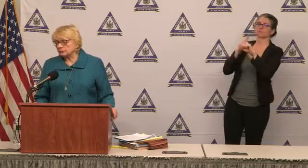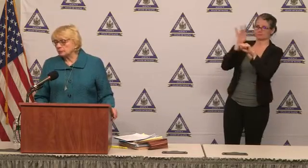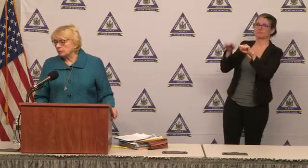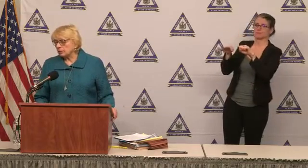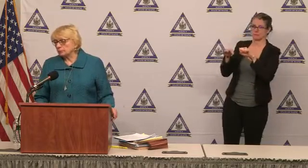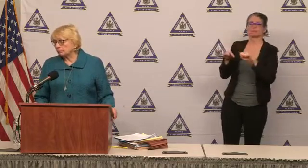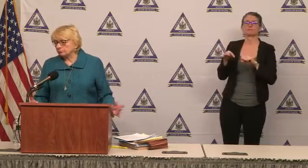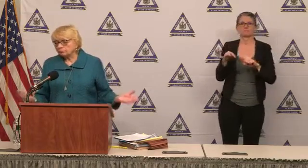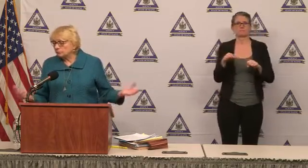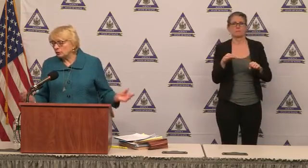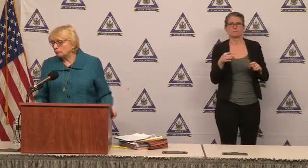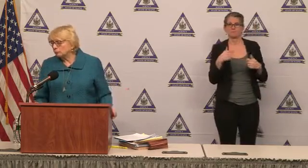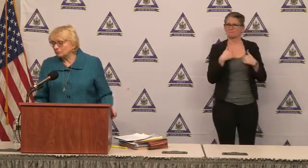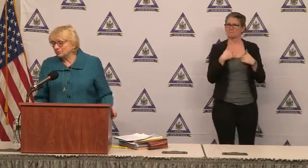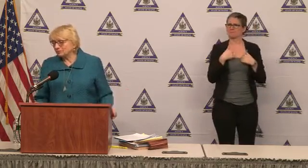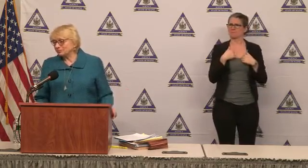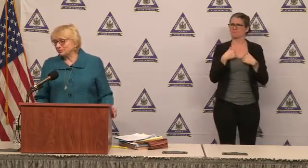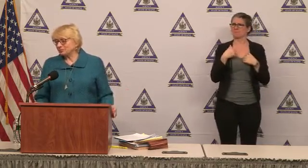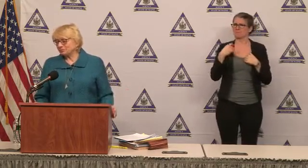or, no.